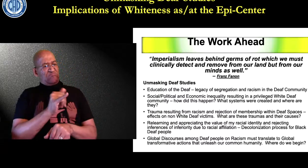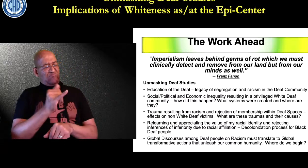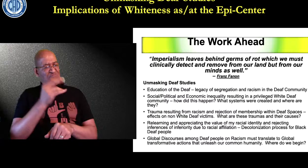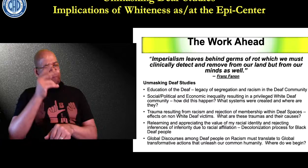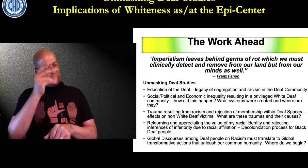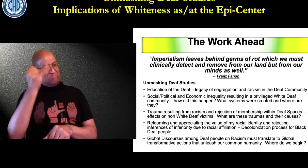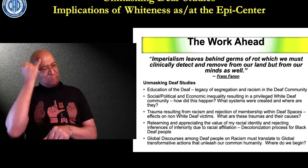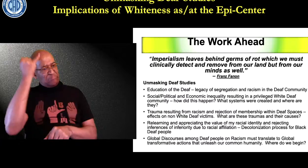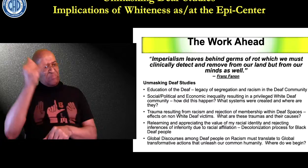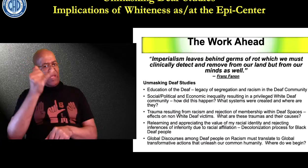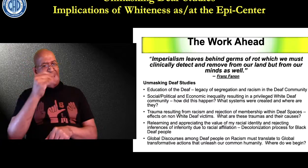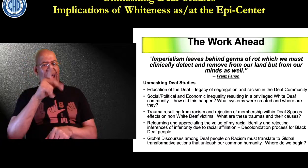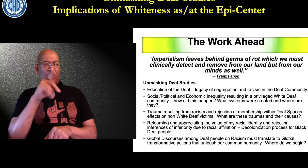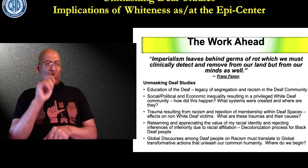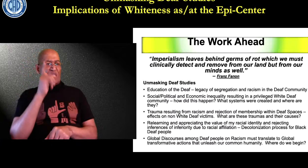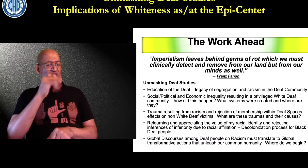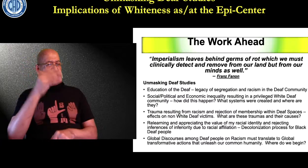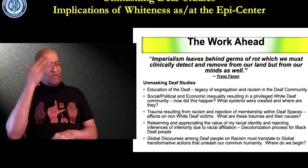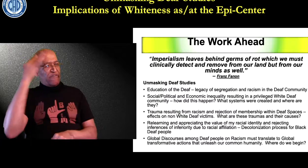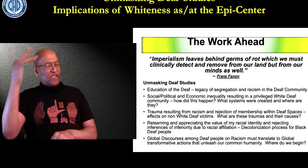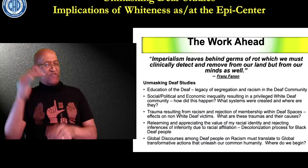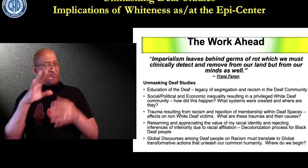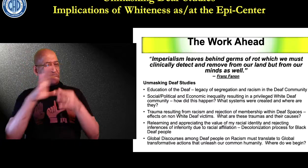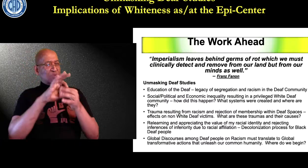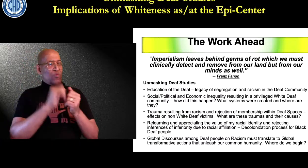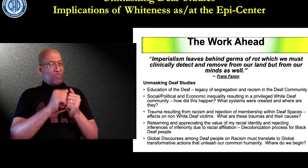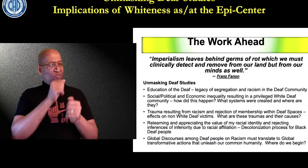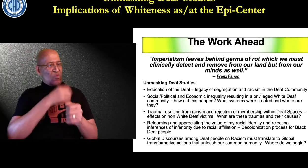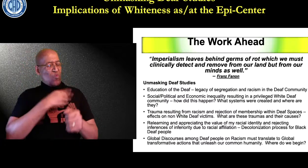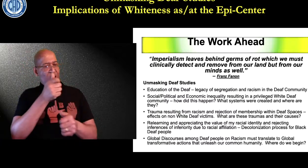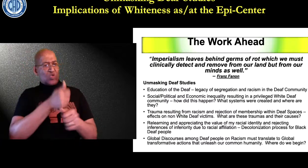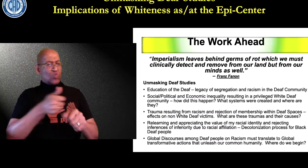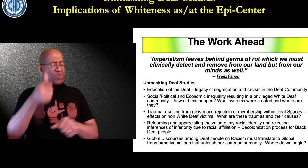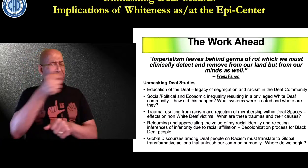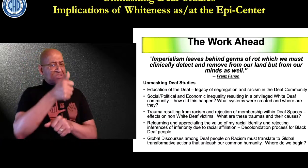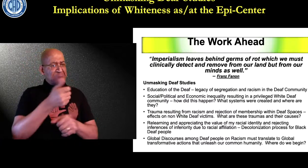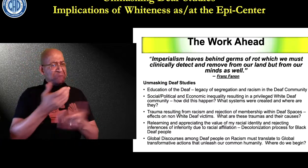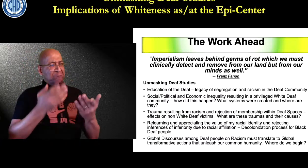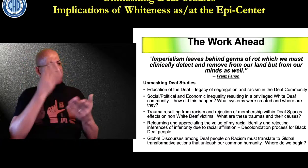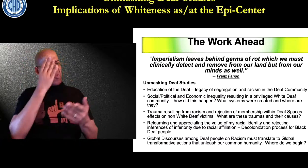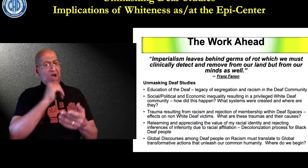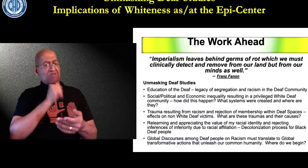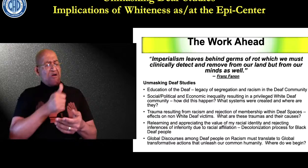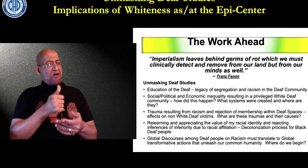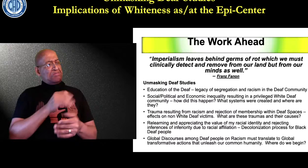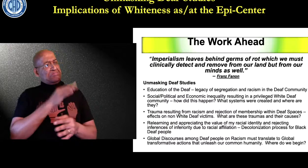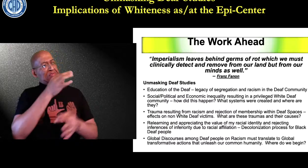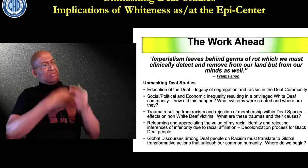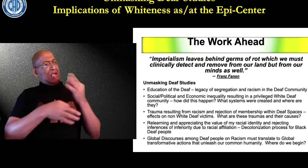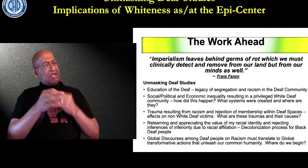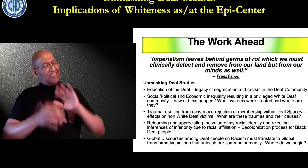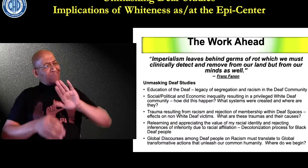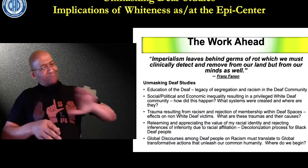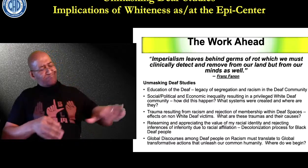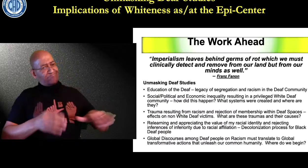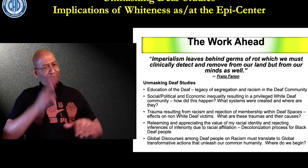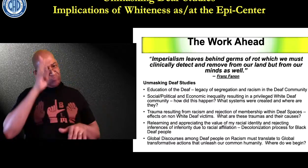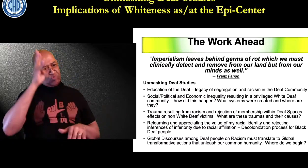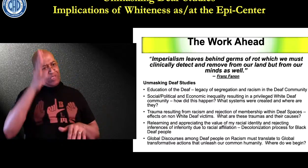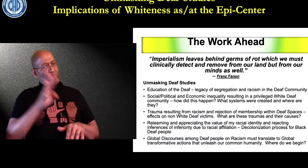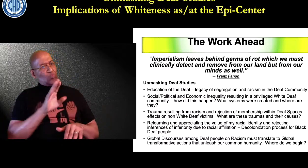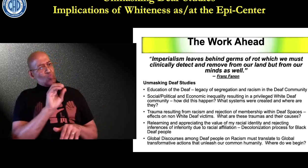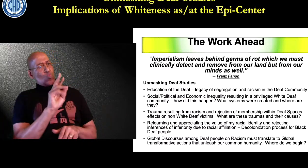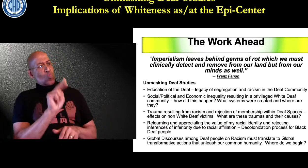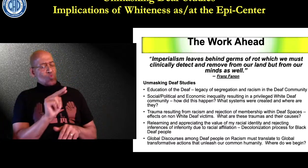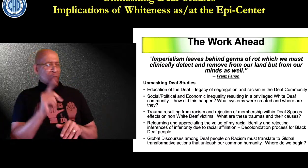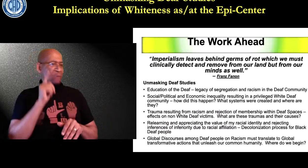you set up your own school, your own history, your own ideas, literally related with white